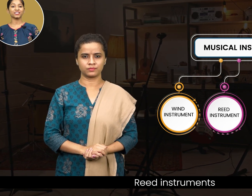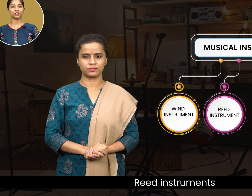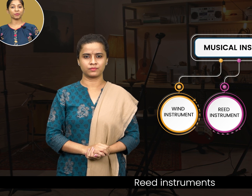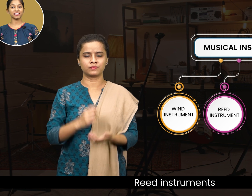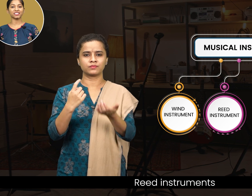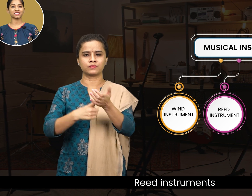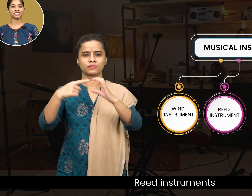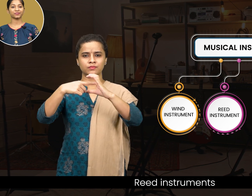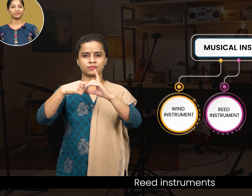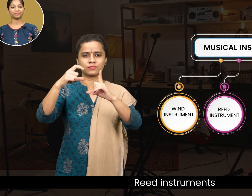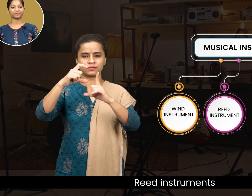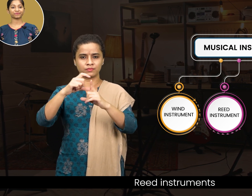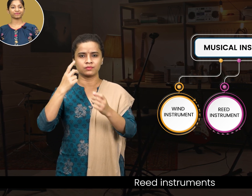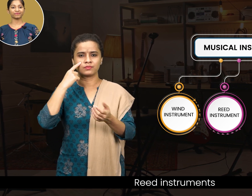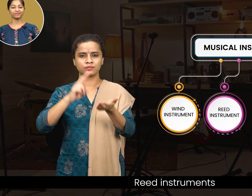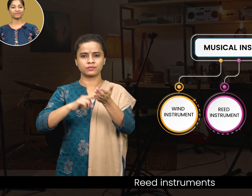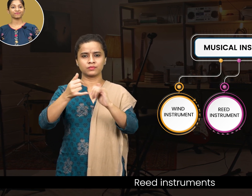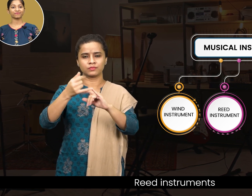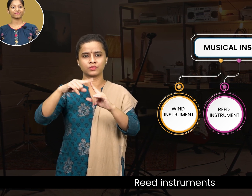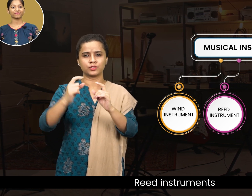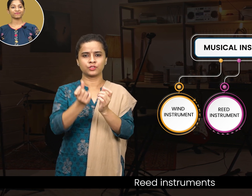reed instruments,